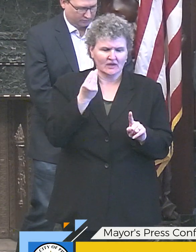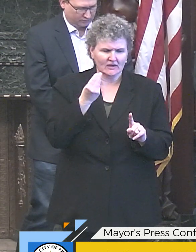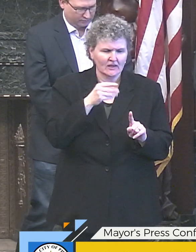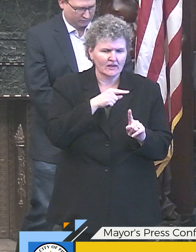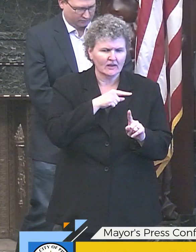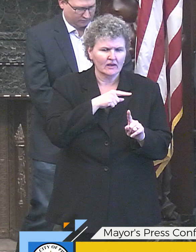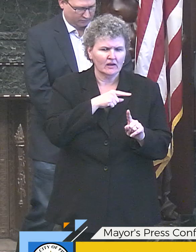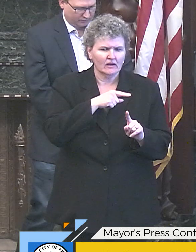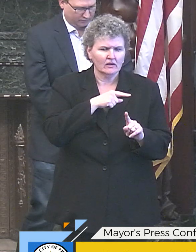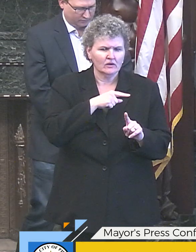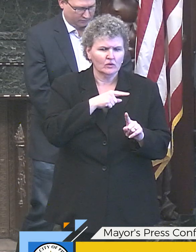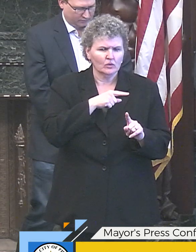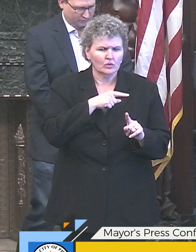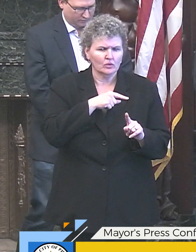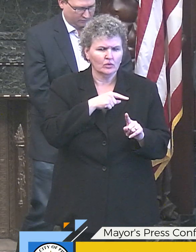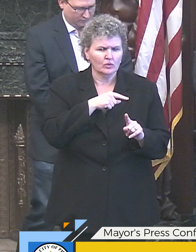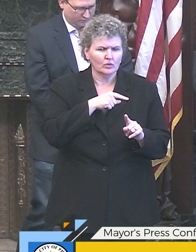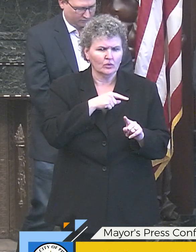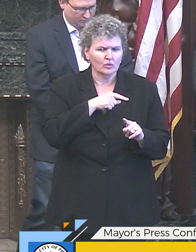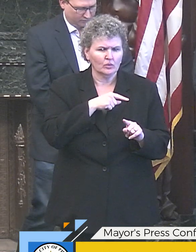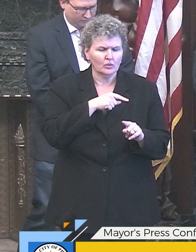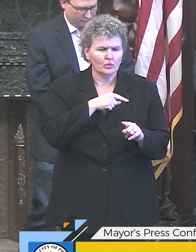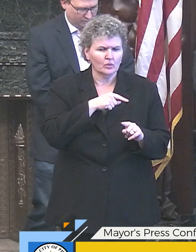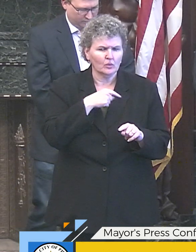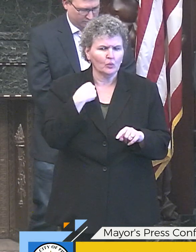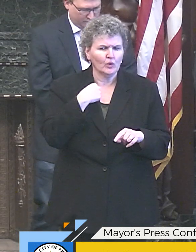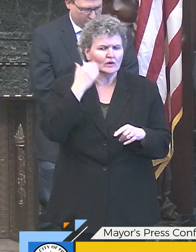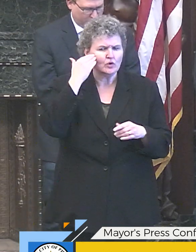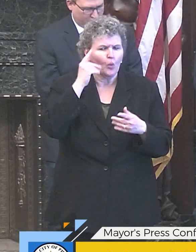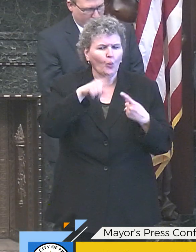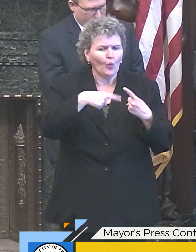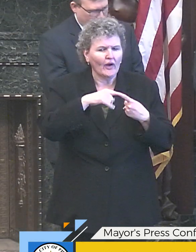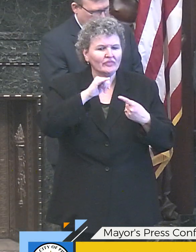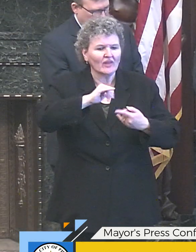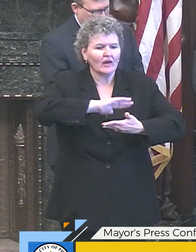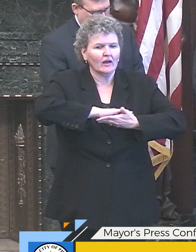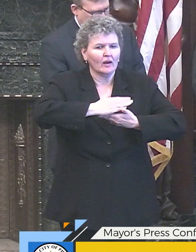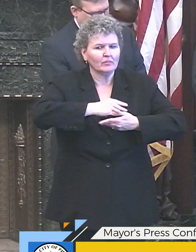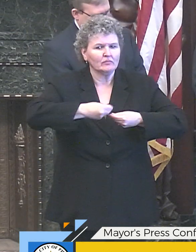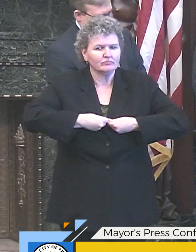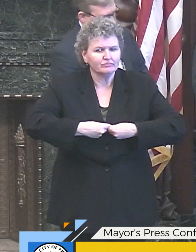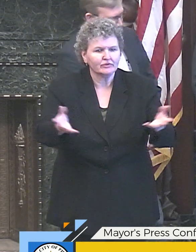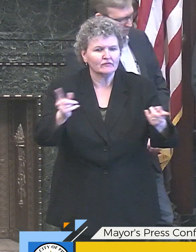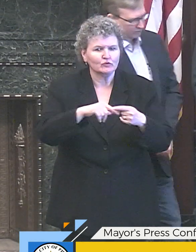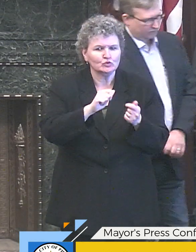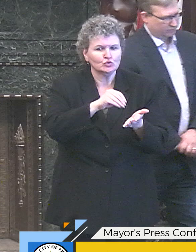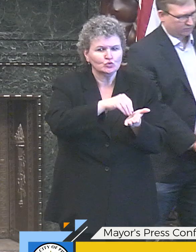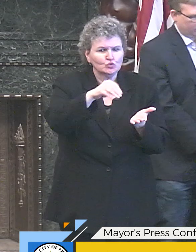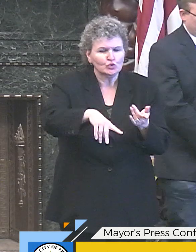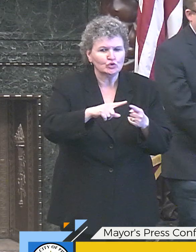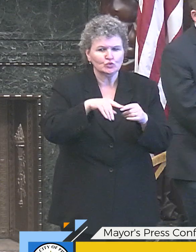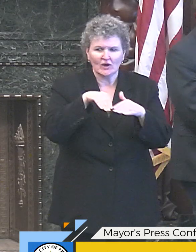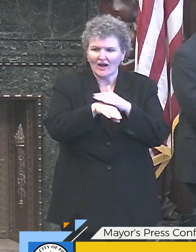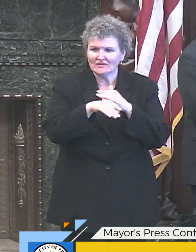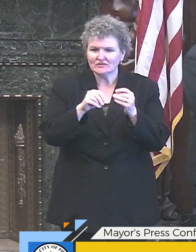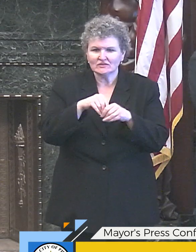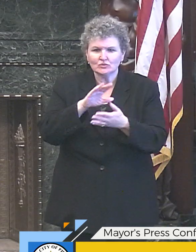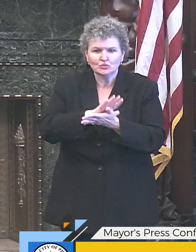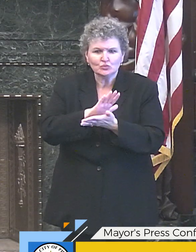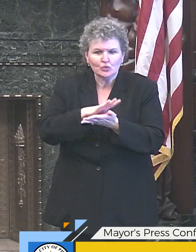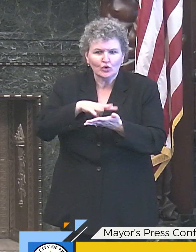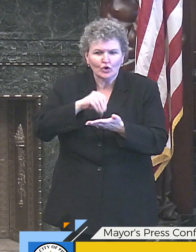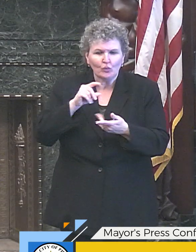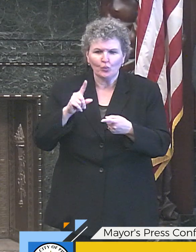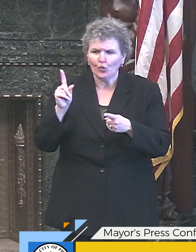where most of the Philadelphia students will have their Chromebooks and the internet, or is it separate? They're getting the Chromebooks and then a week later